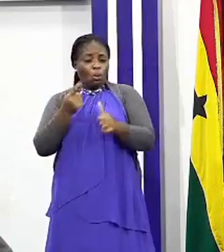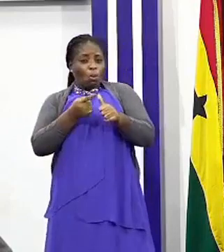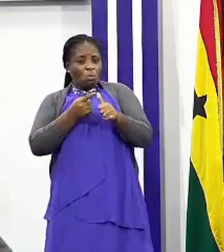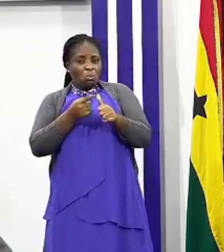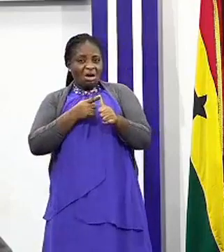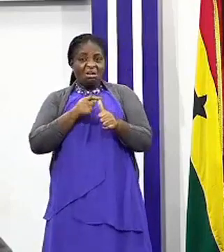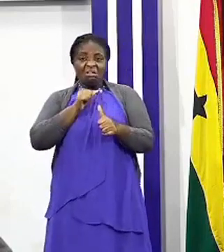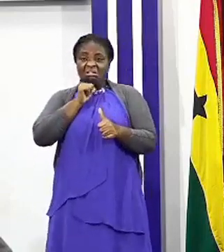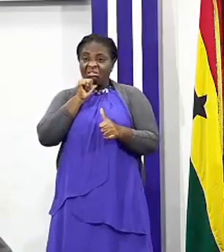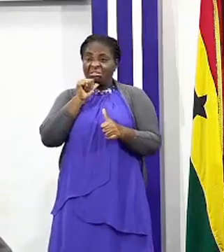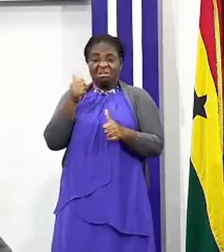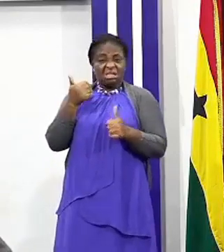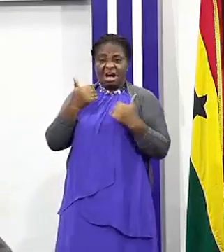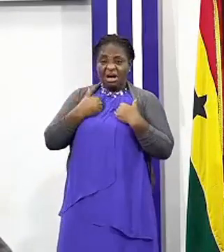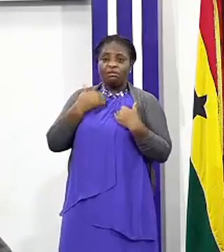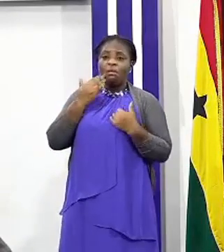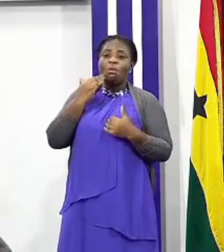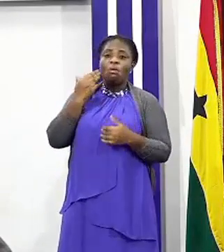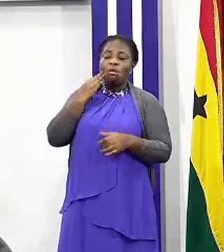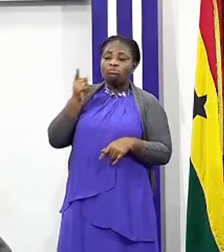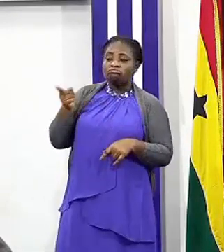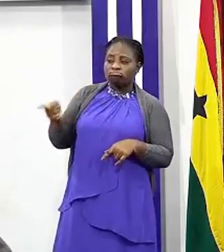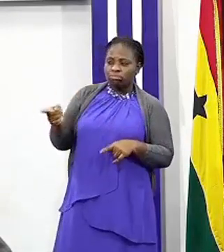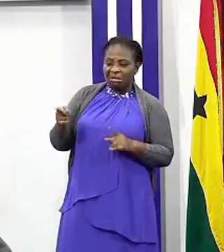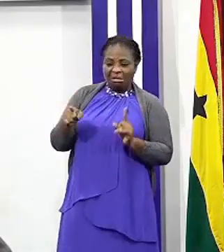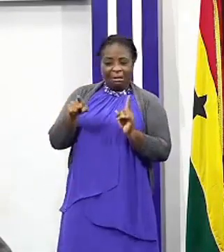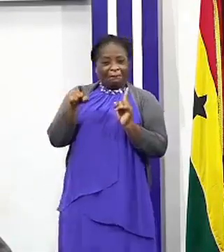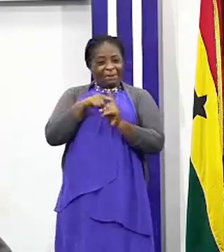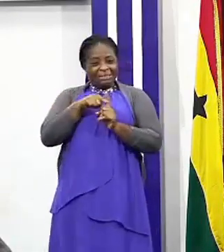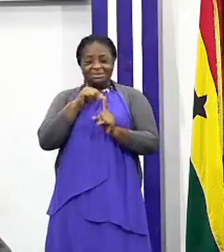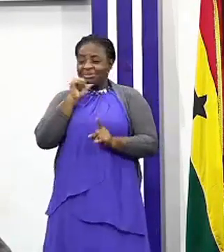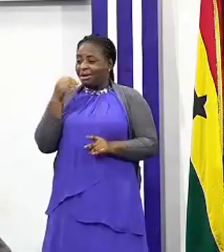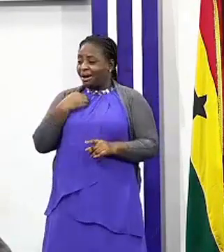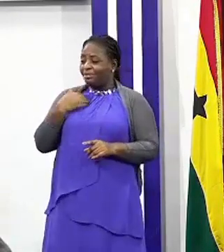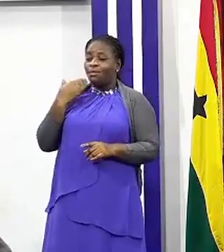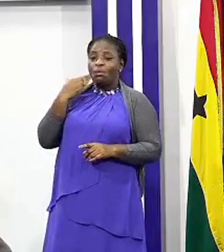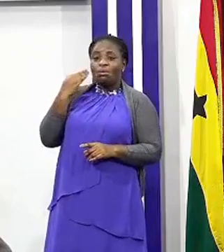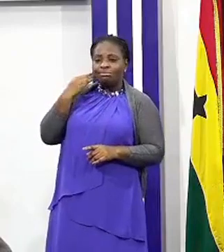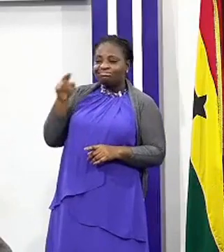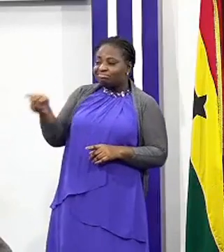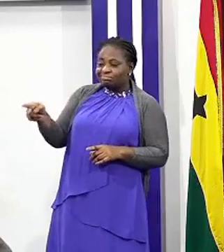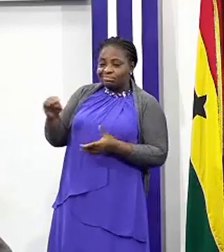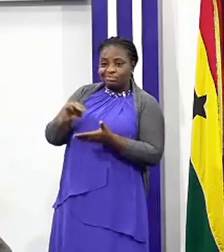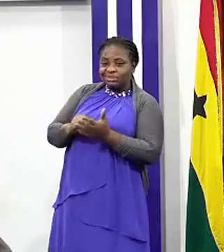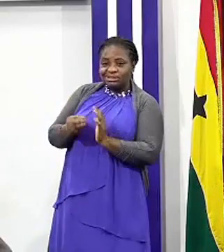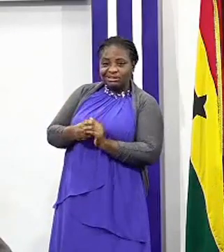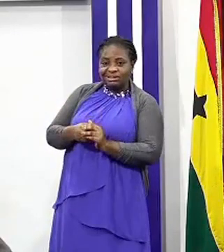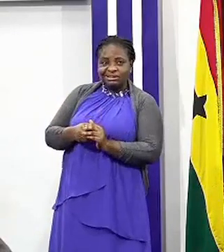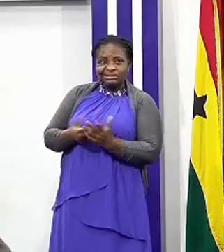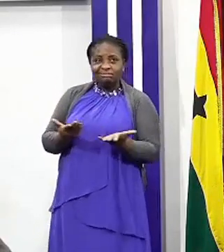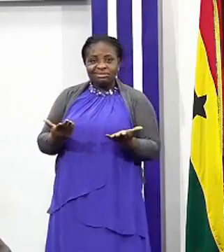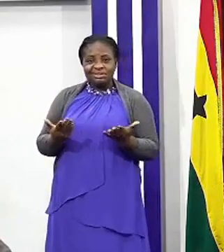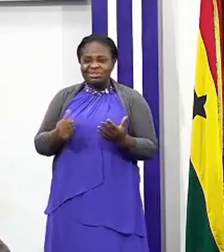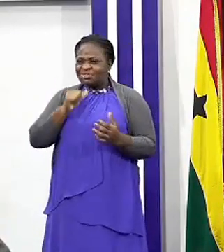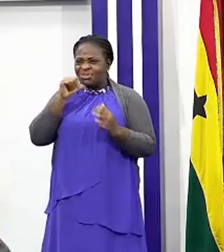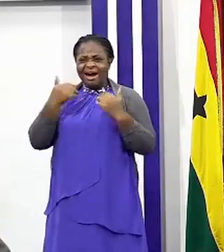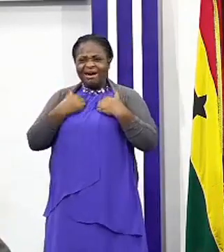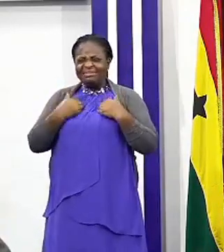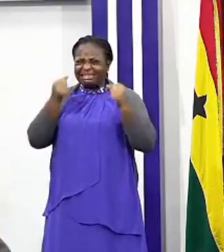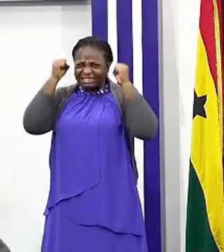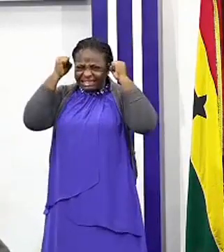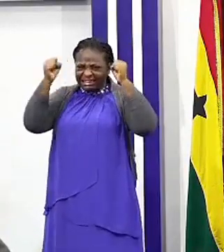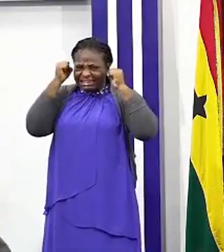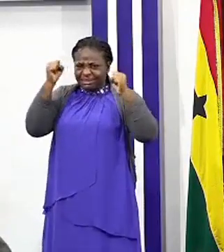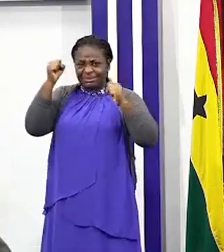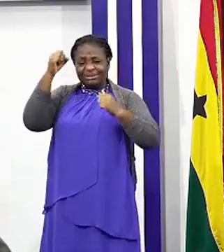not have a comorbidity, you are positive, you do not have a comorbidity. That means that comorbidity, you don't have any serious disease in